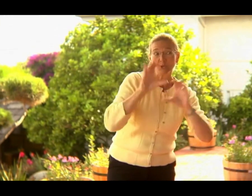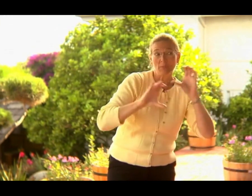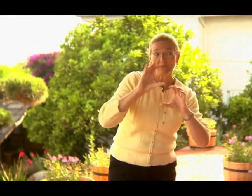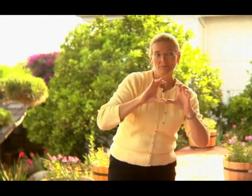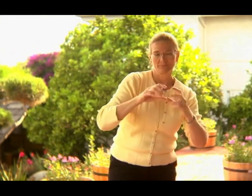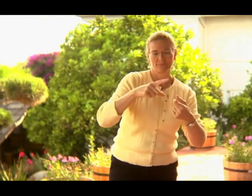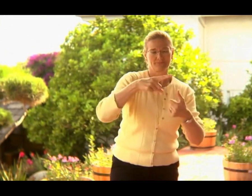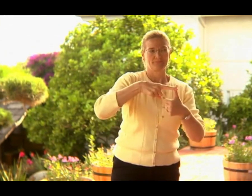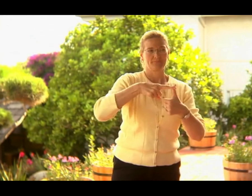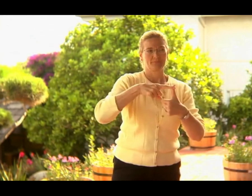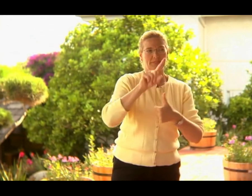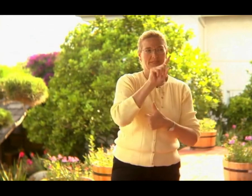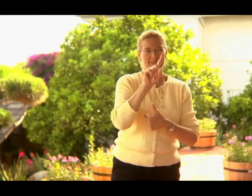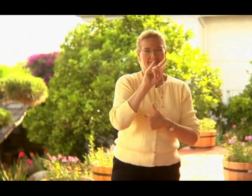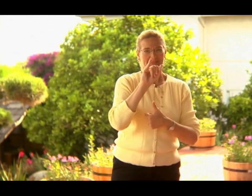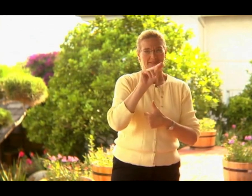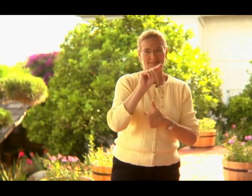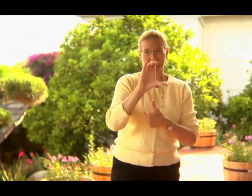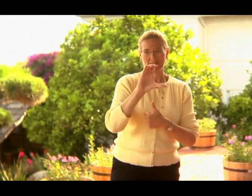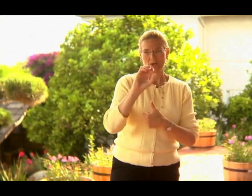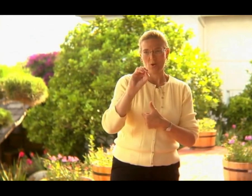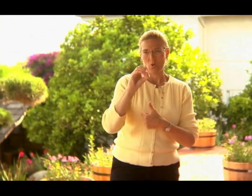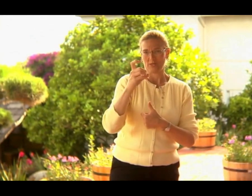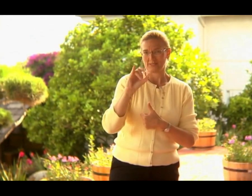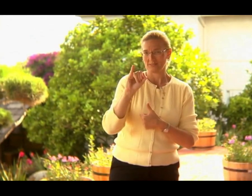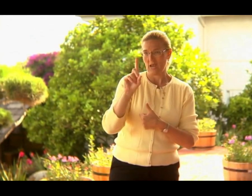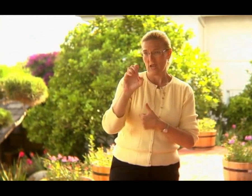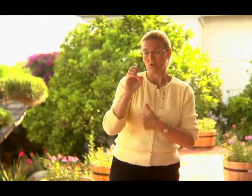The best ones are called zinc oxide or titanium dioxide.